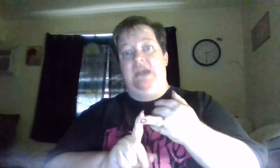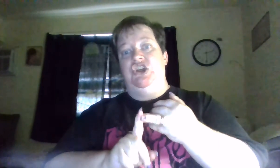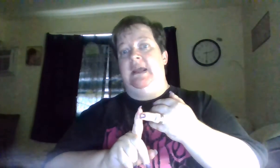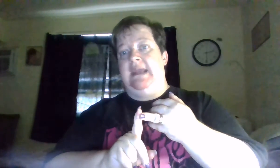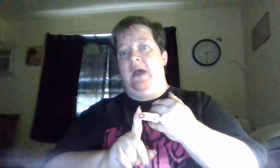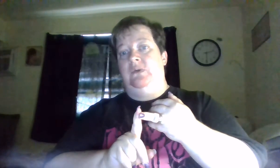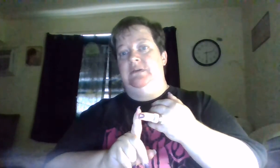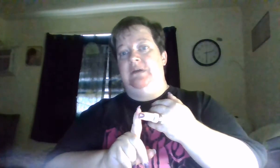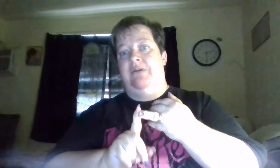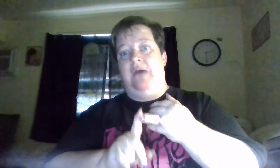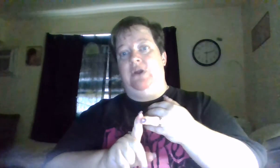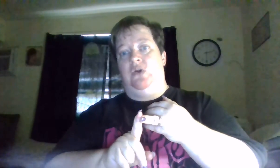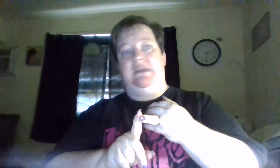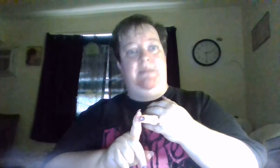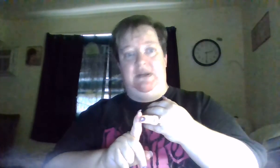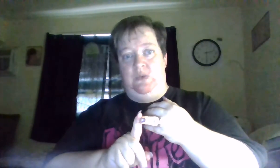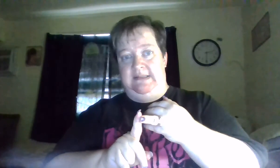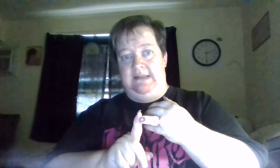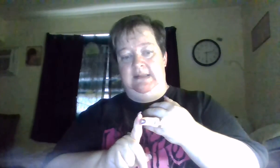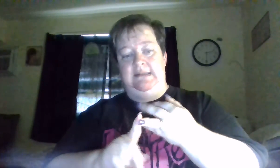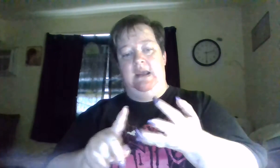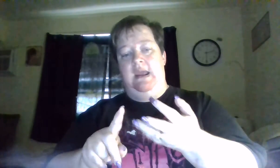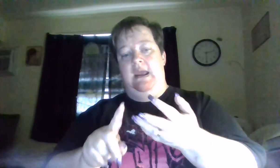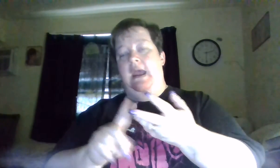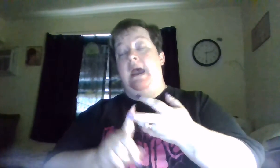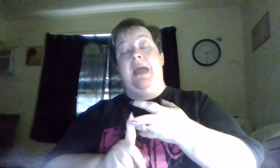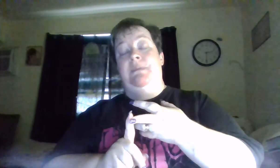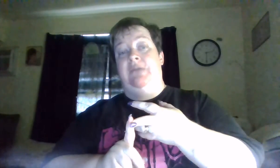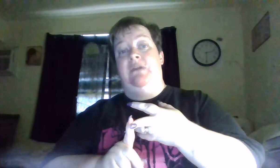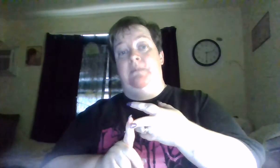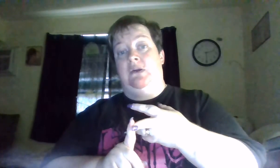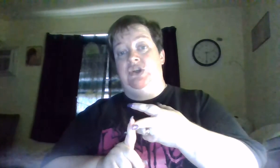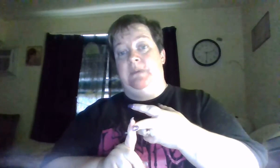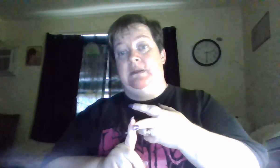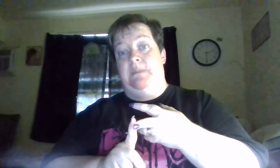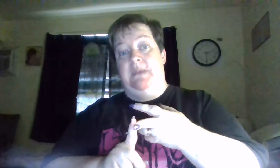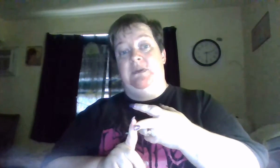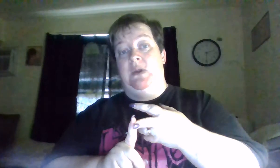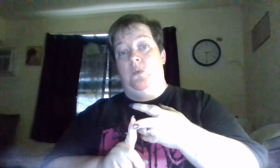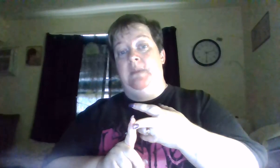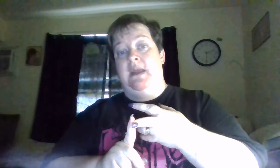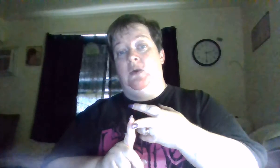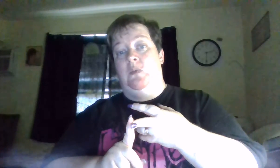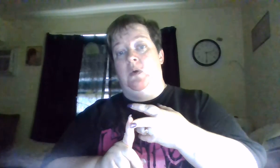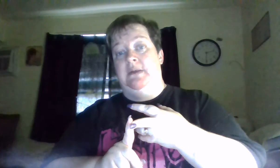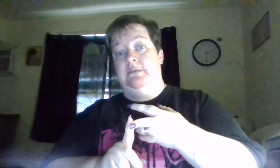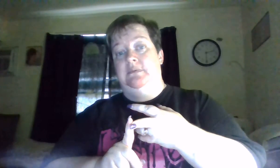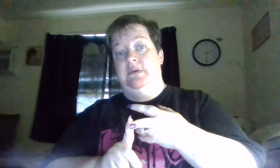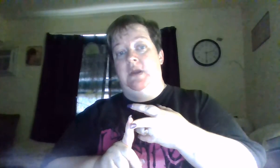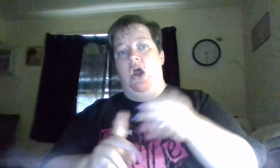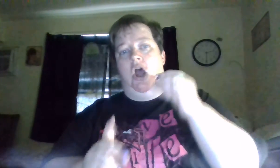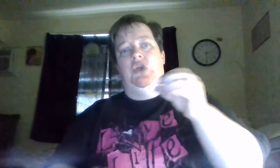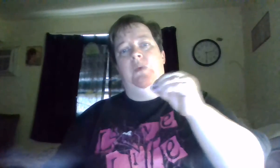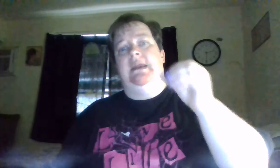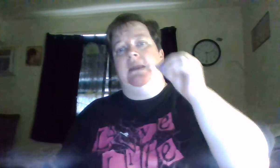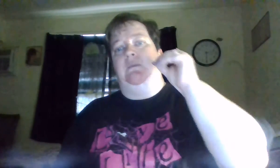creation account of how the earth came into existence. And I believe that marriage is to be between one man and one woman." Are you willing and brave